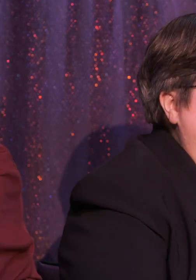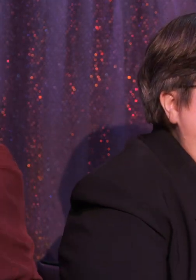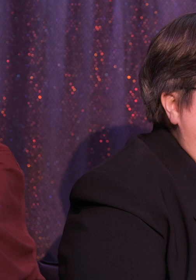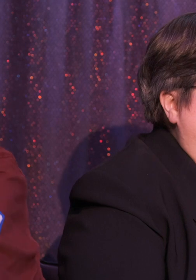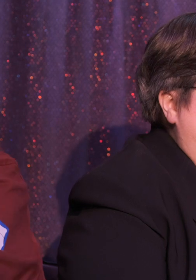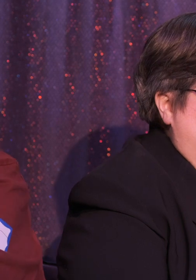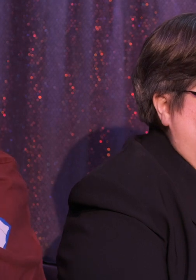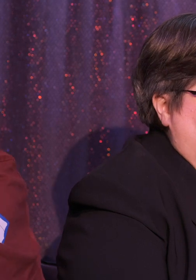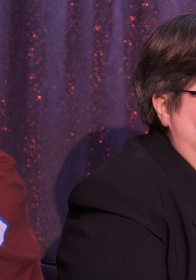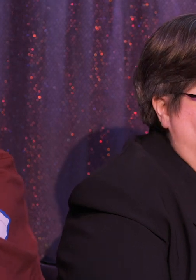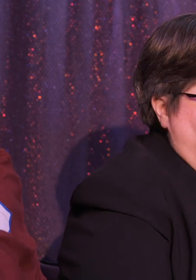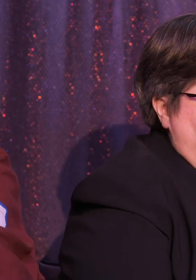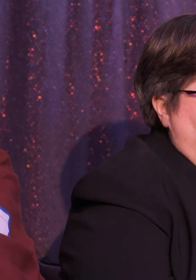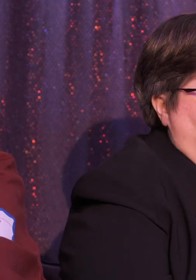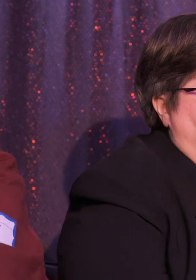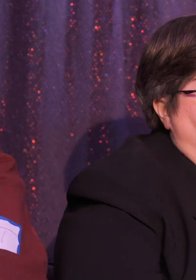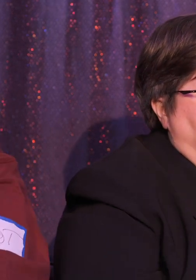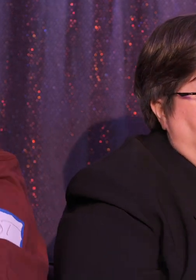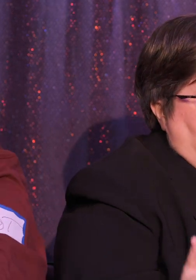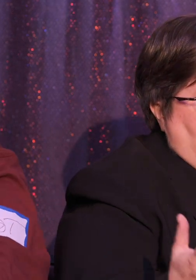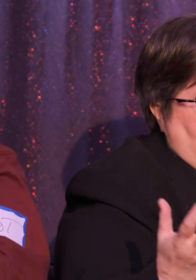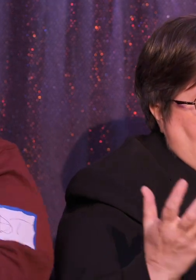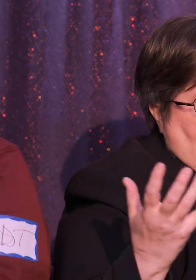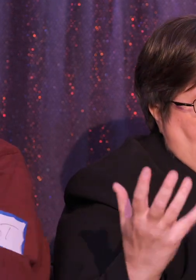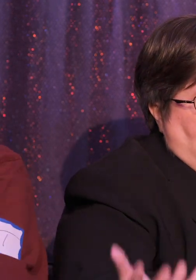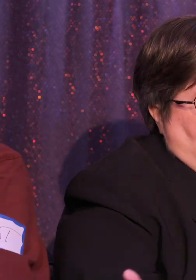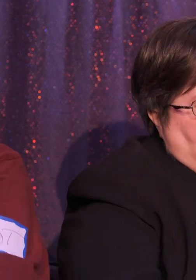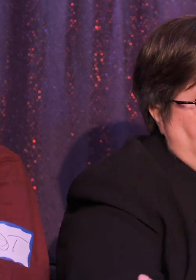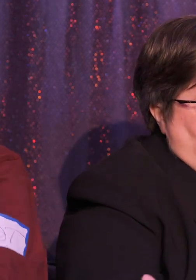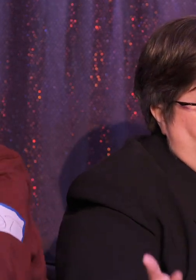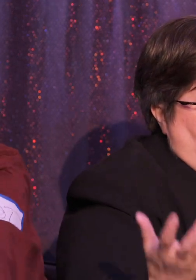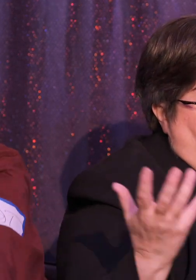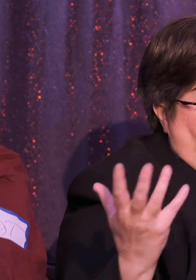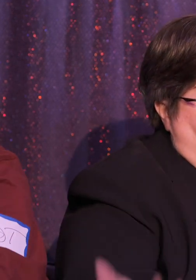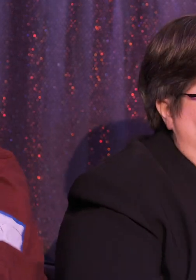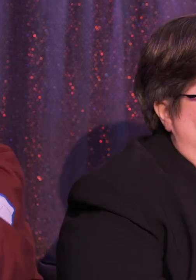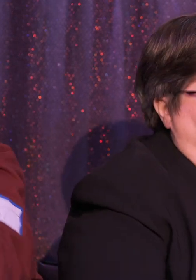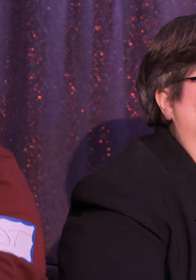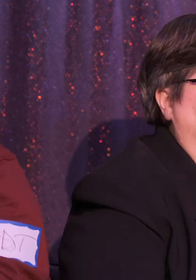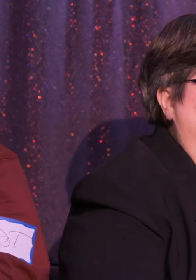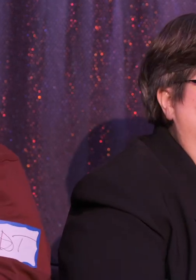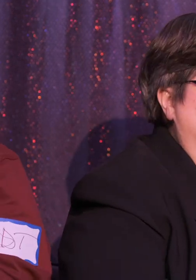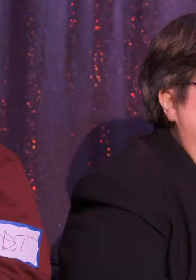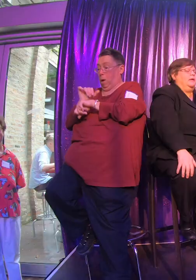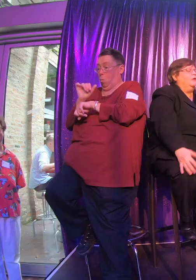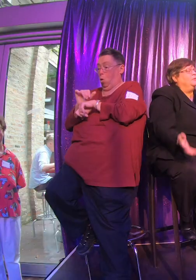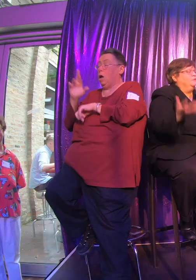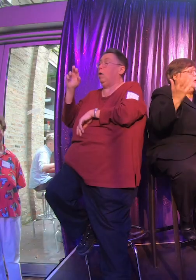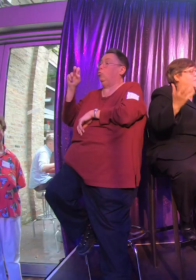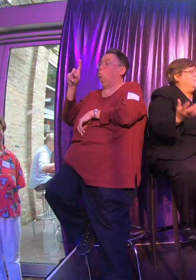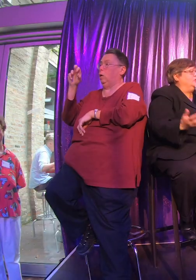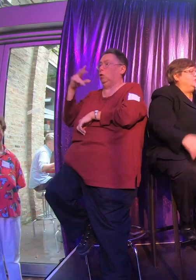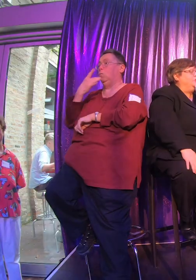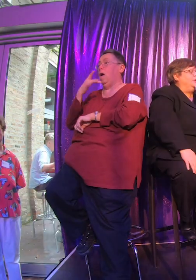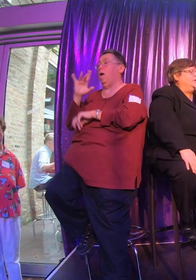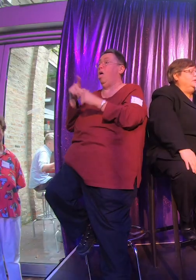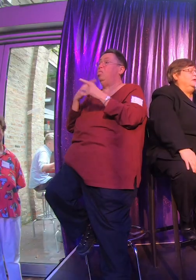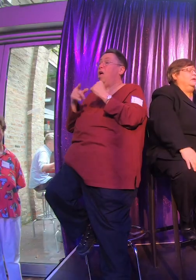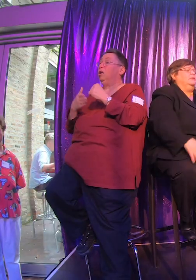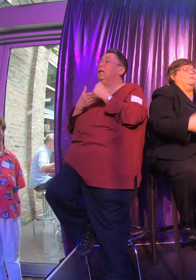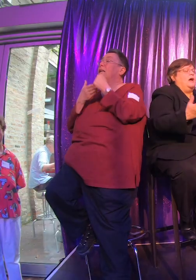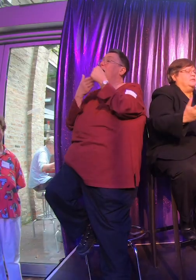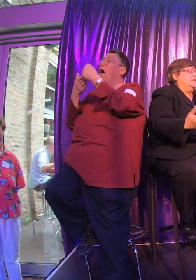media looks like and can be. So I'm hoping my post at the Reader, which I'm really fortunate to have, can help lift all boats,